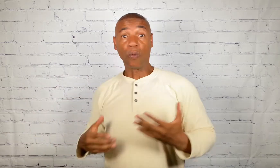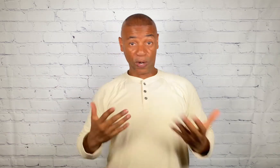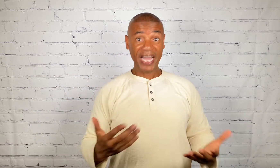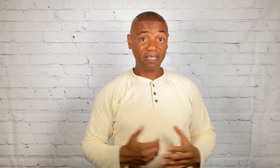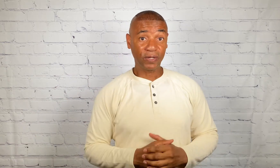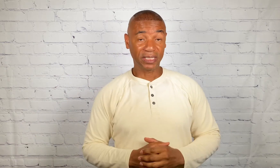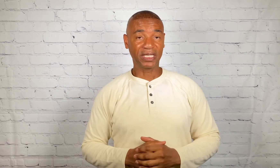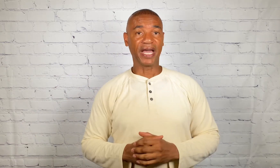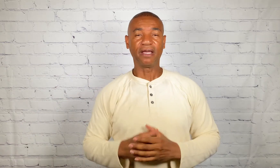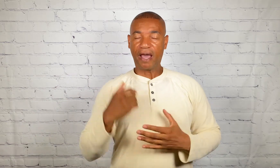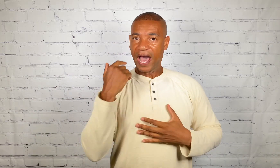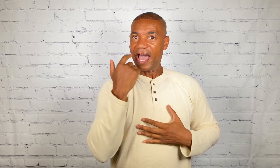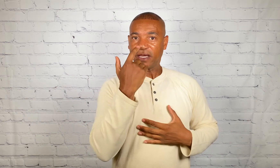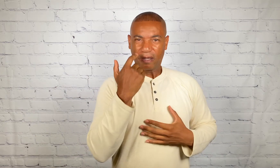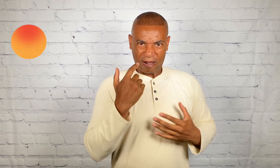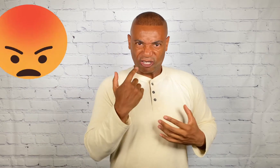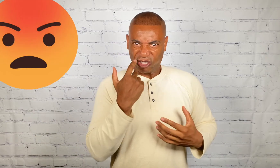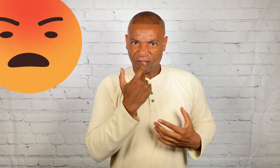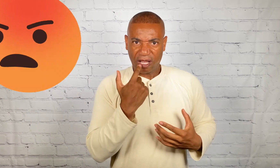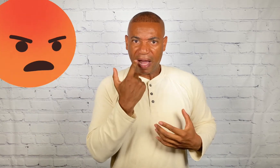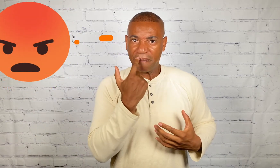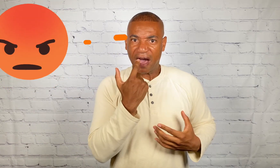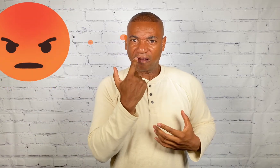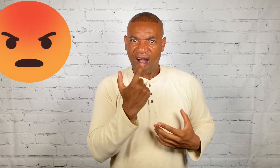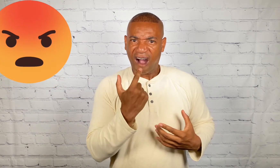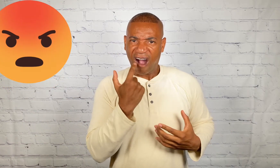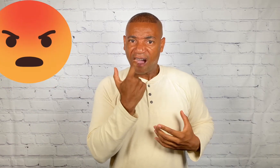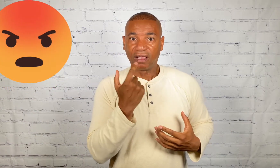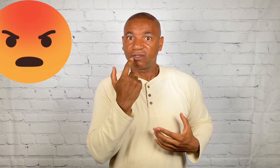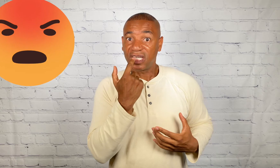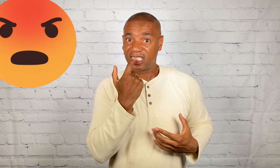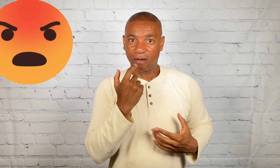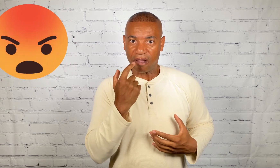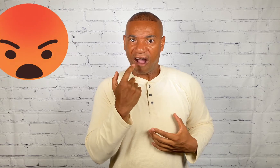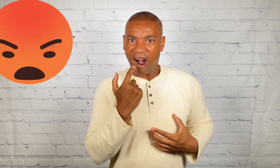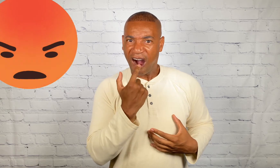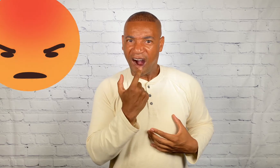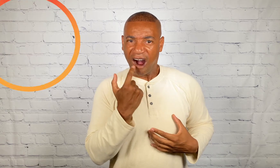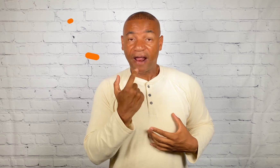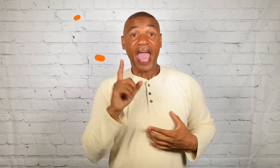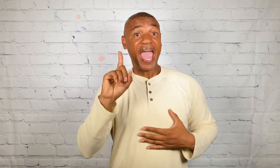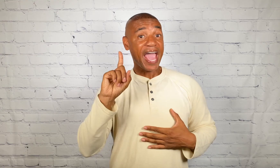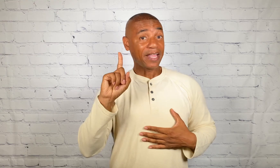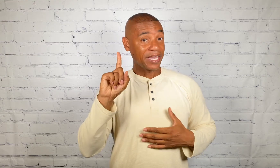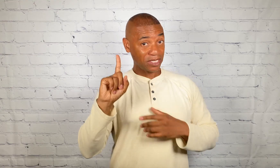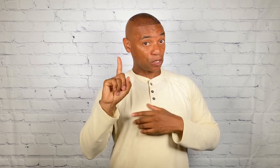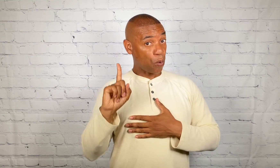What I did with this sign, I showed it in my mouth, little teeth showing, and I did the